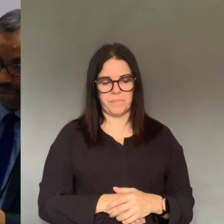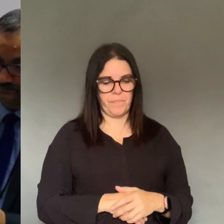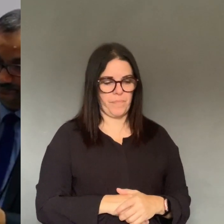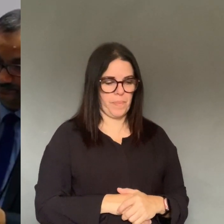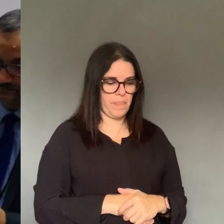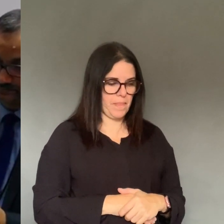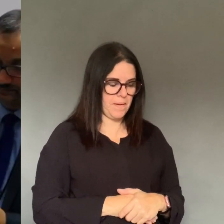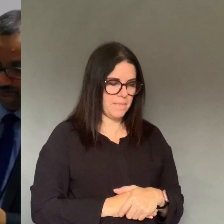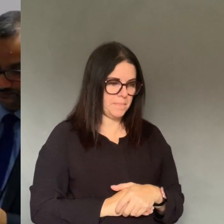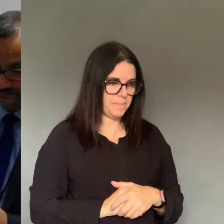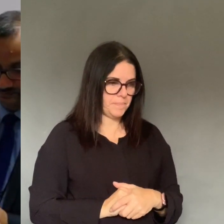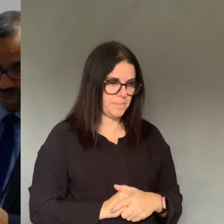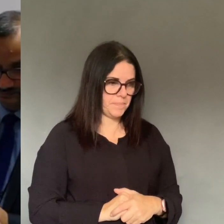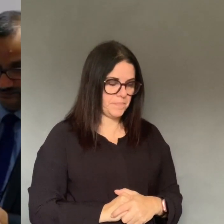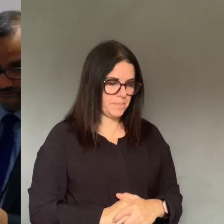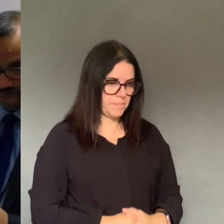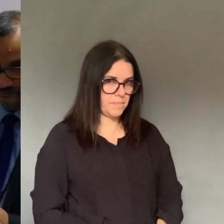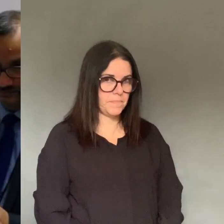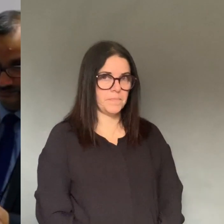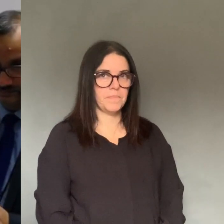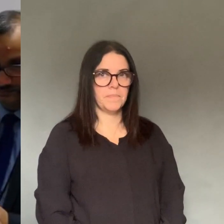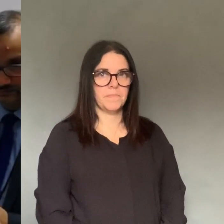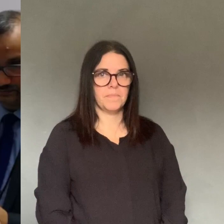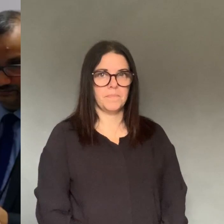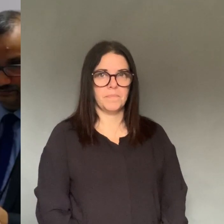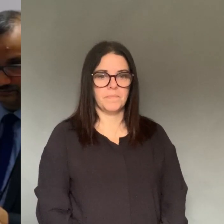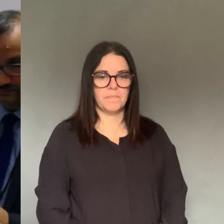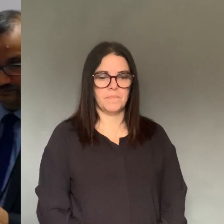There's a lot of talk out there about how